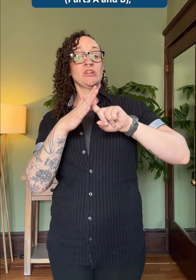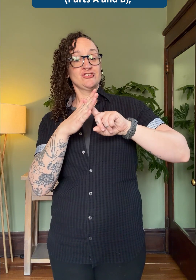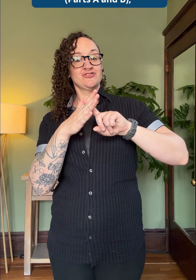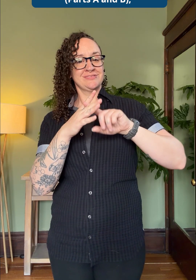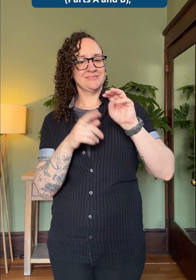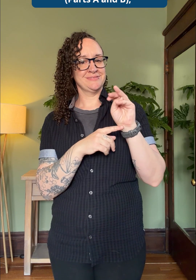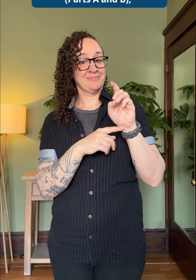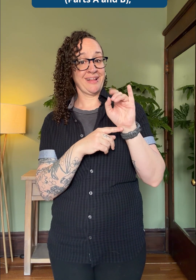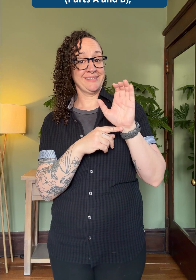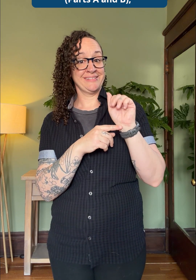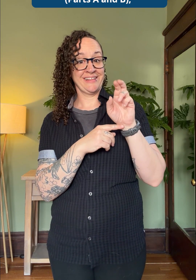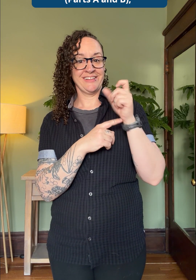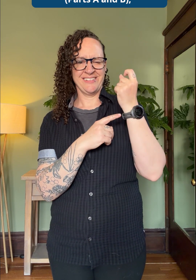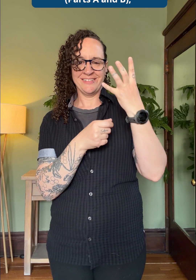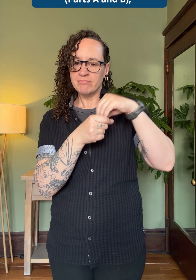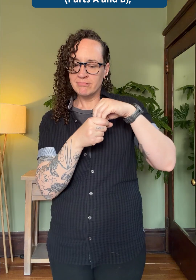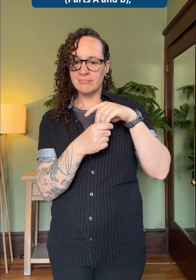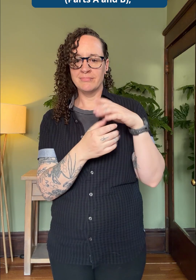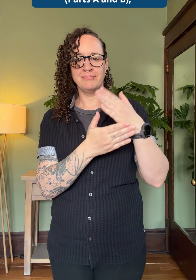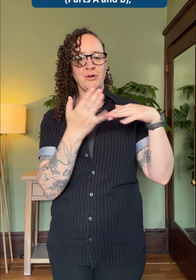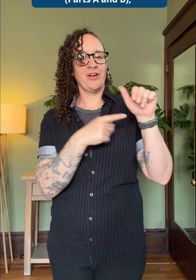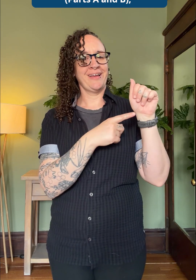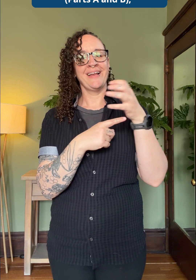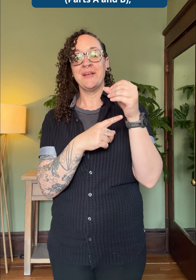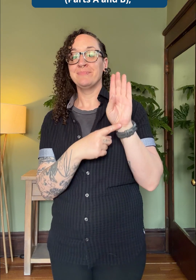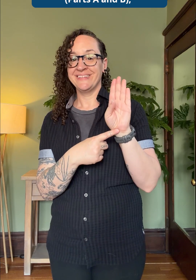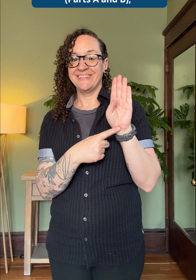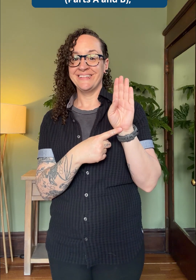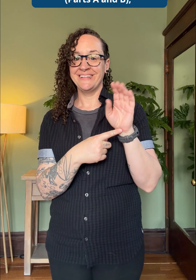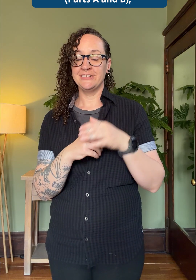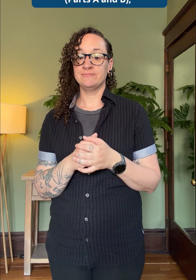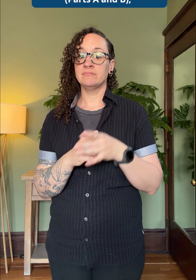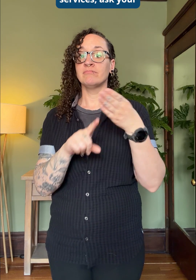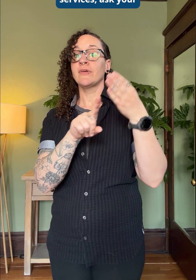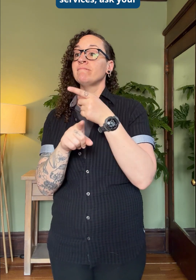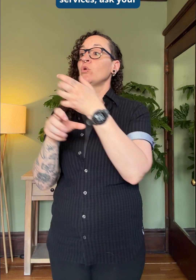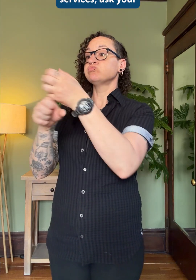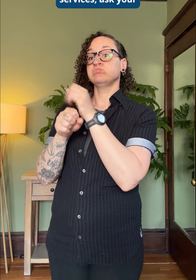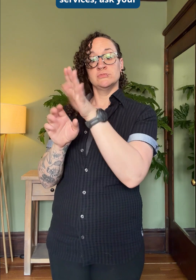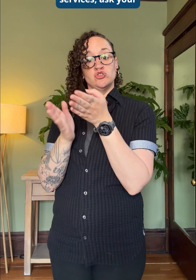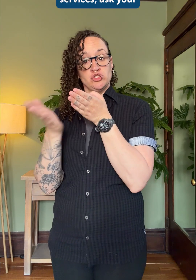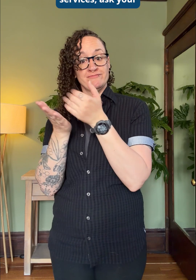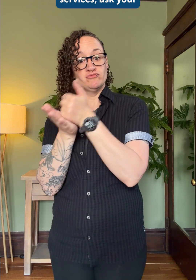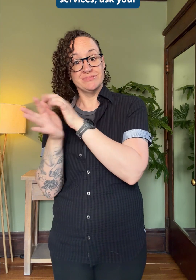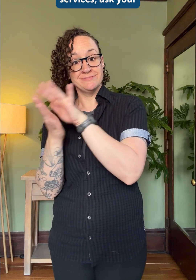If you have original Medicare, Parts A and B, before you get services, ask your